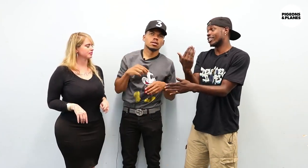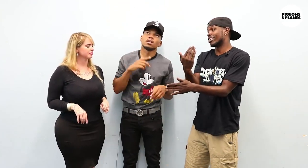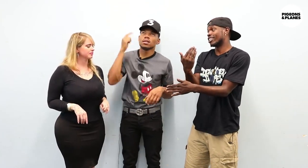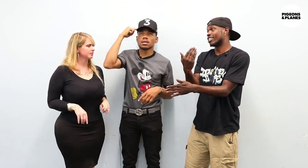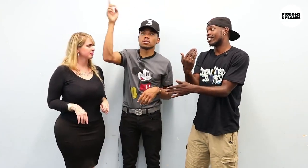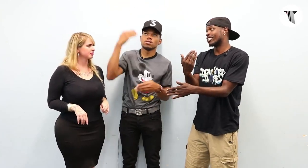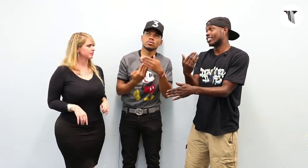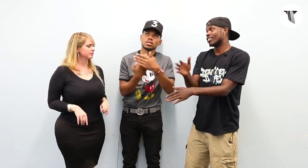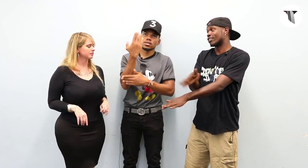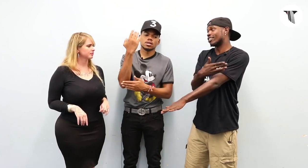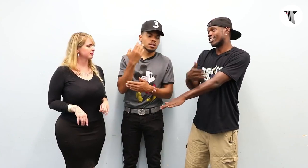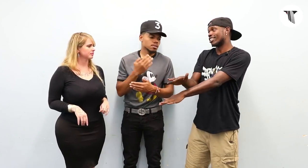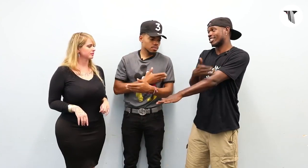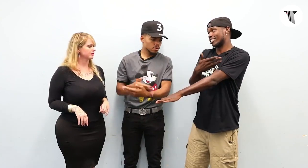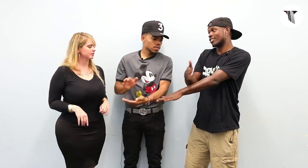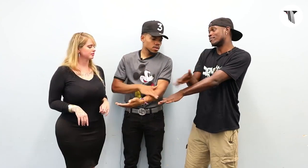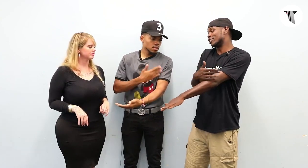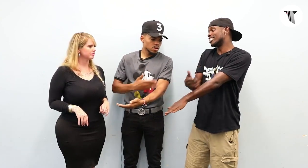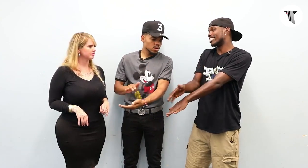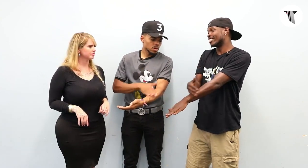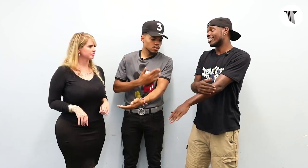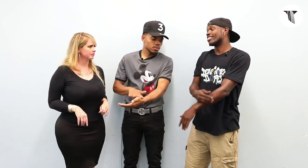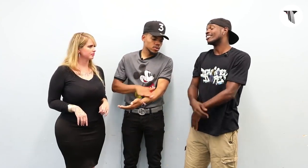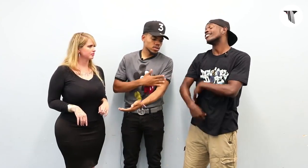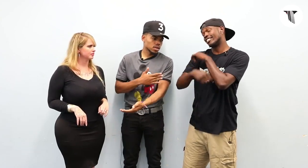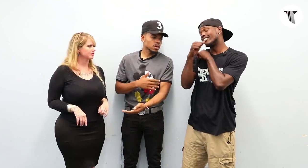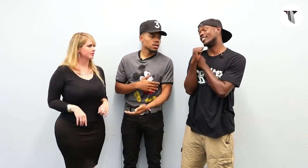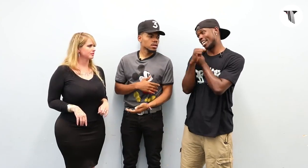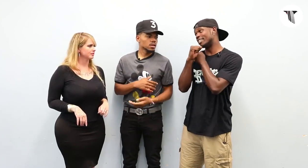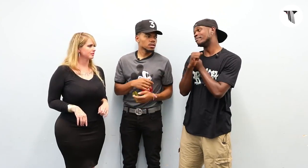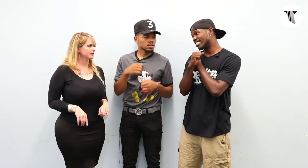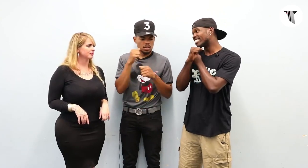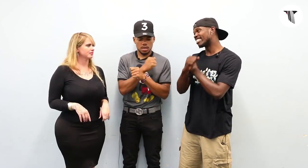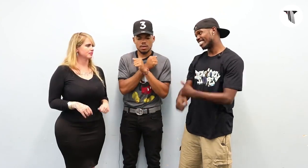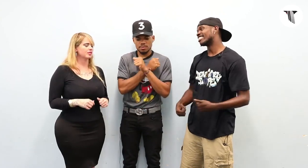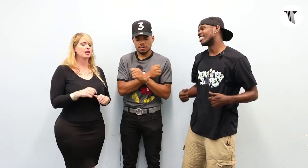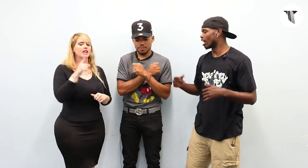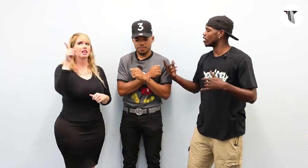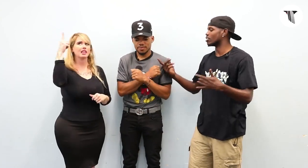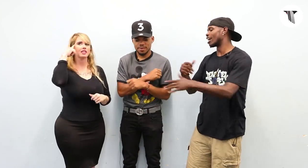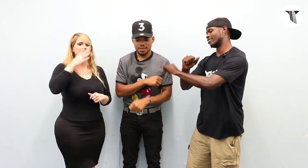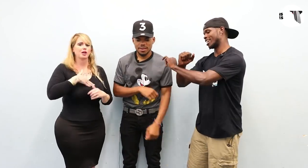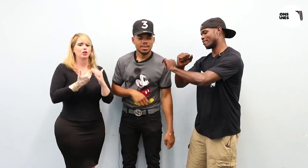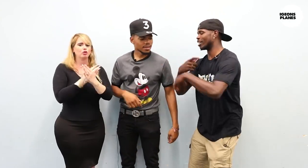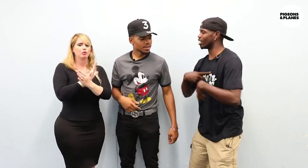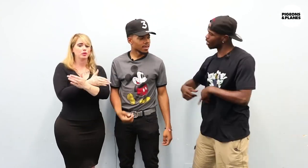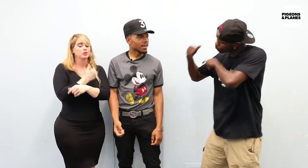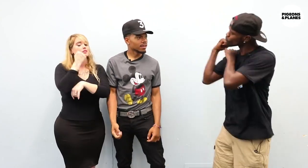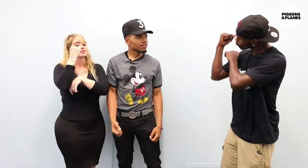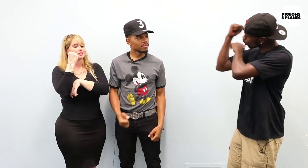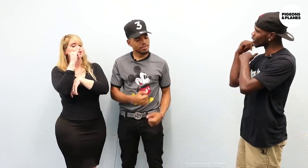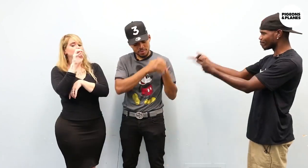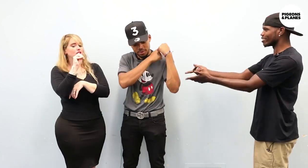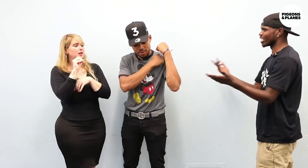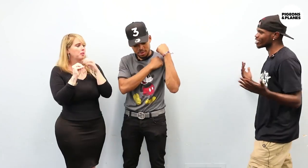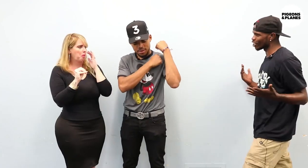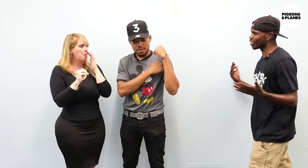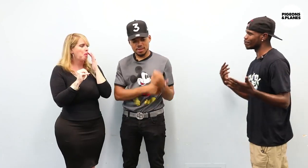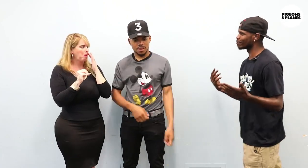He thinks the new shit jam. The new music? The new music. Jam. Jam. Like, not jam, but like, yeah. Turn up. That's the turn up. Yeah. So